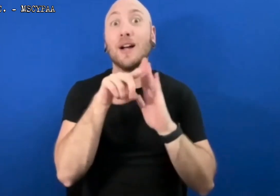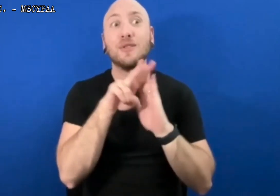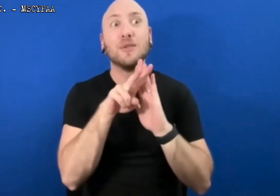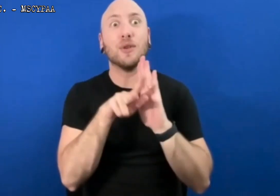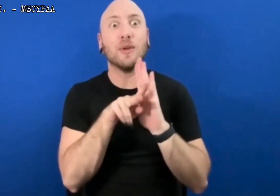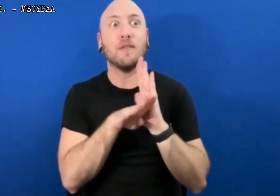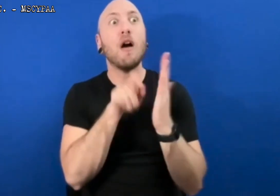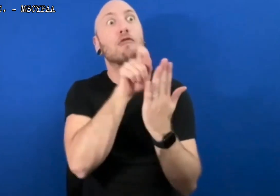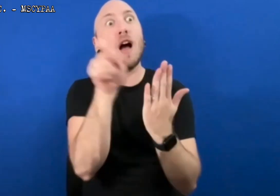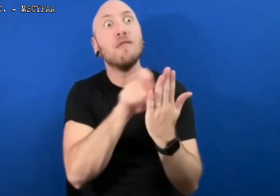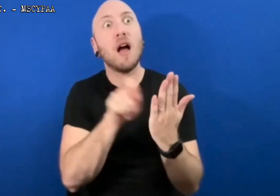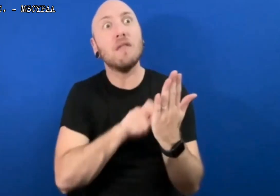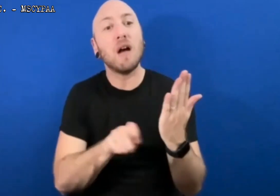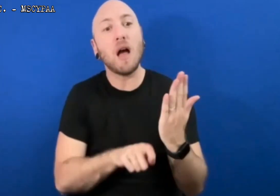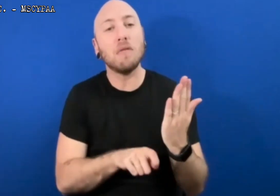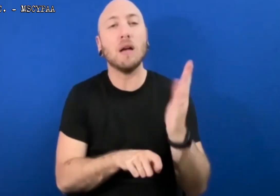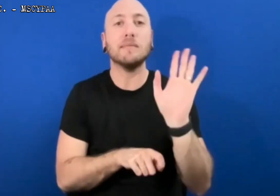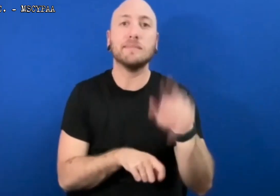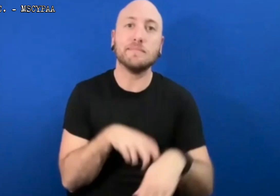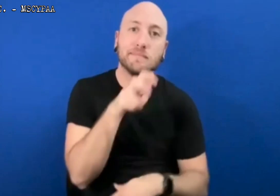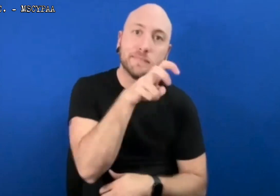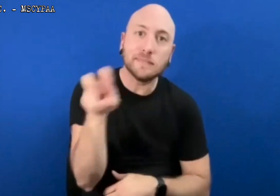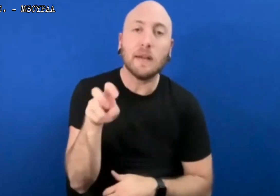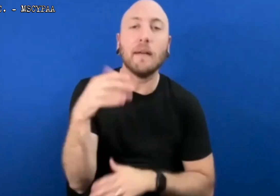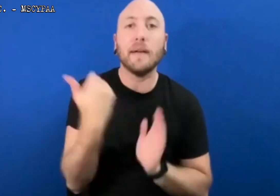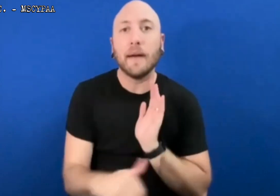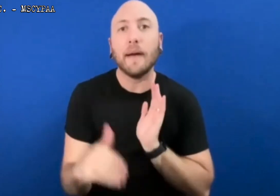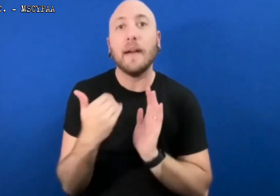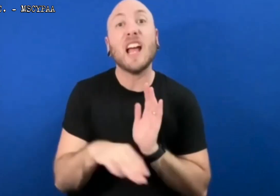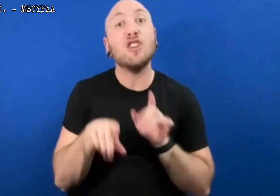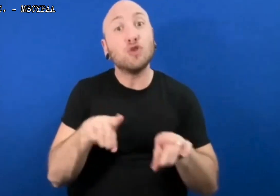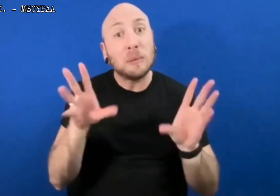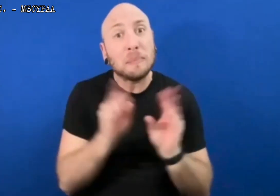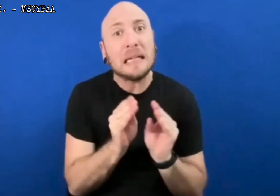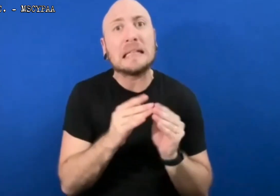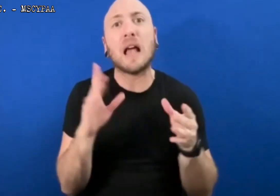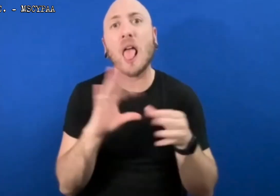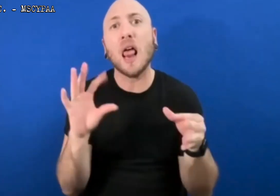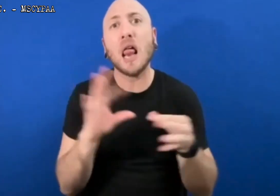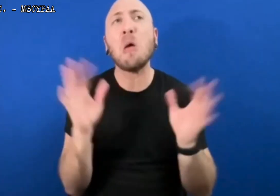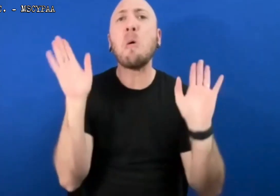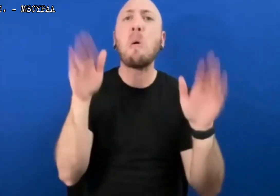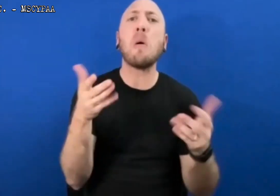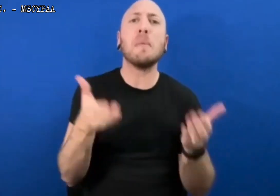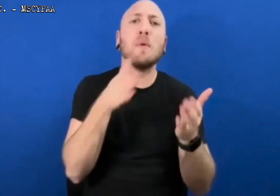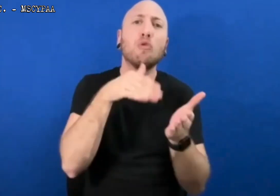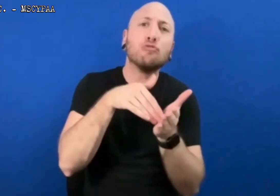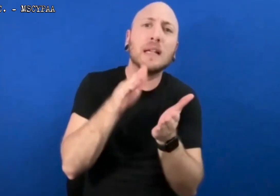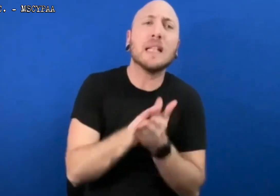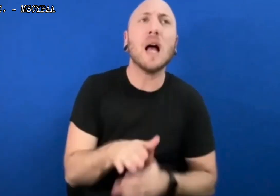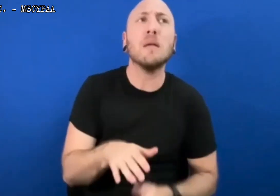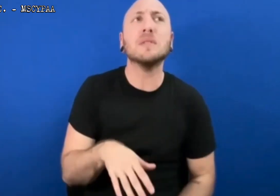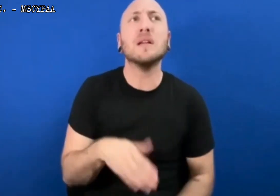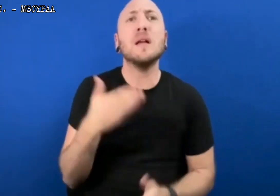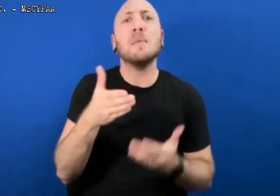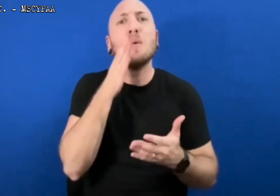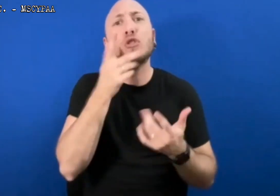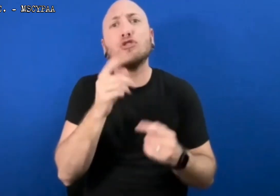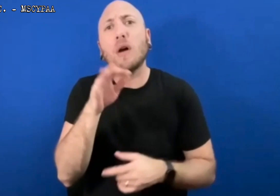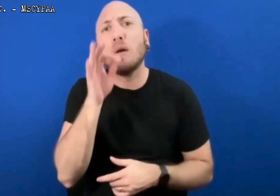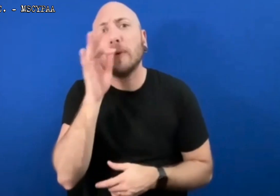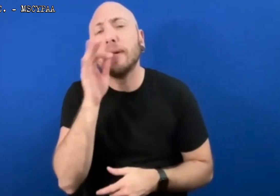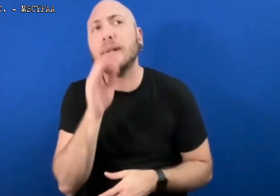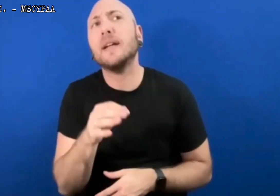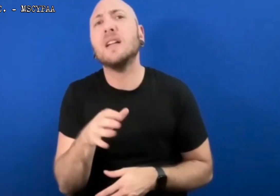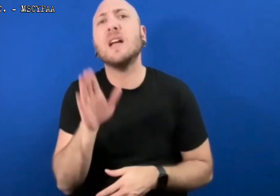oh, I'm just gonna smoke weed, or oh, I'm just gonna do this, or maybe I'll drink and not do like drugs, or I would, you know, all the substitutions.